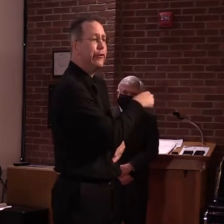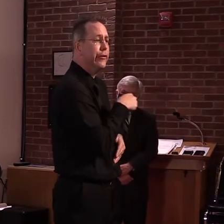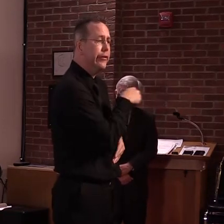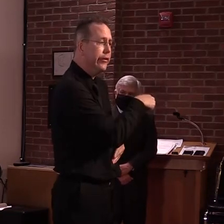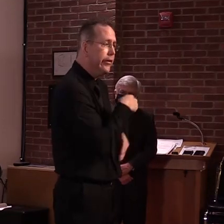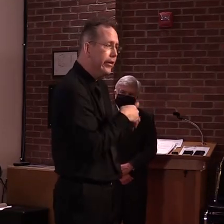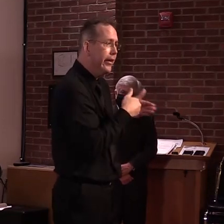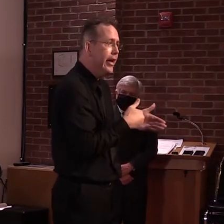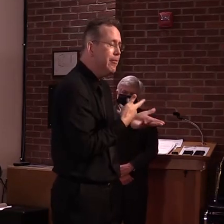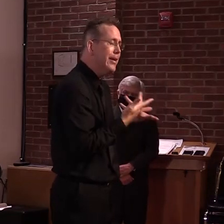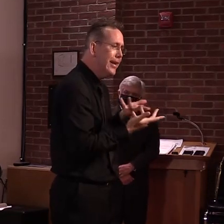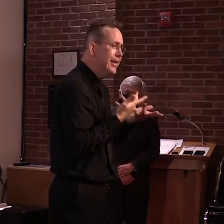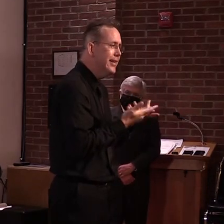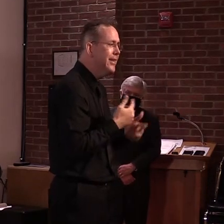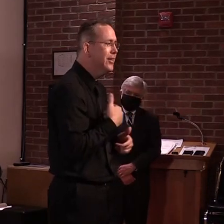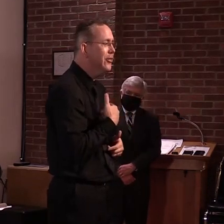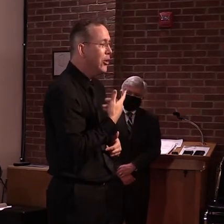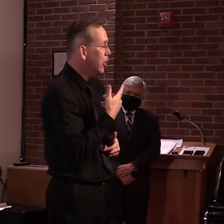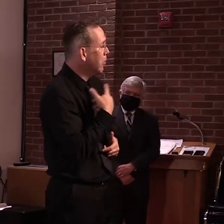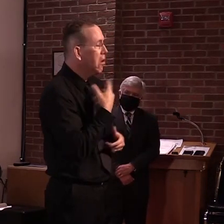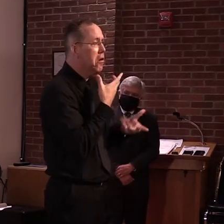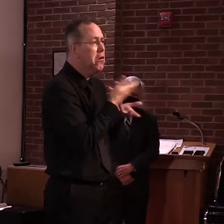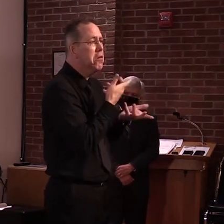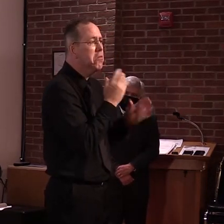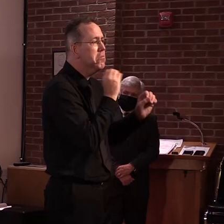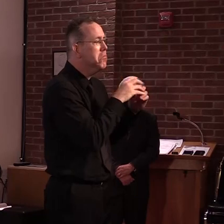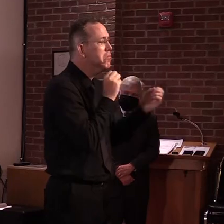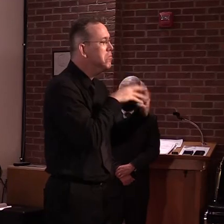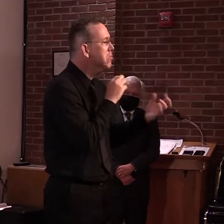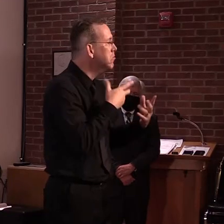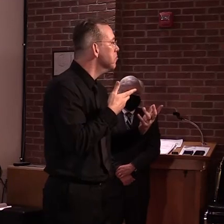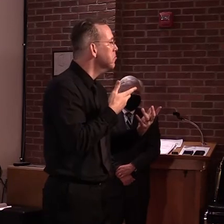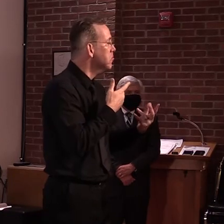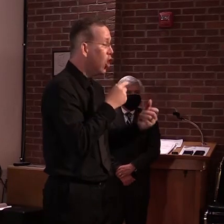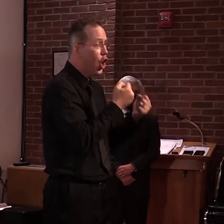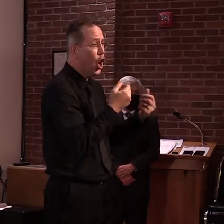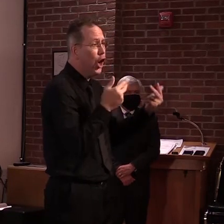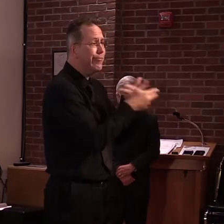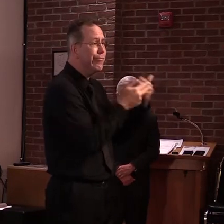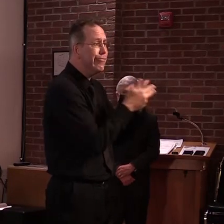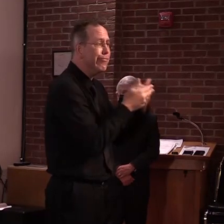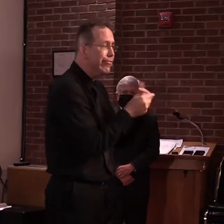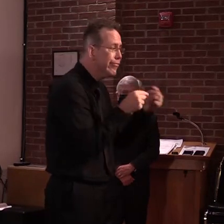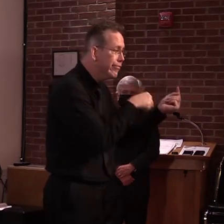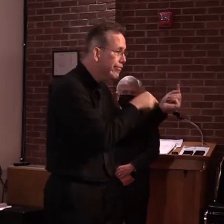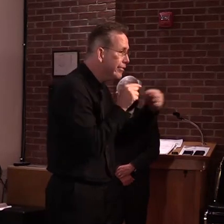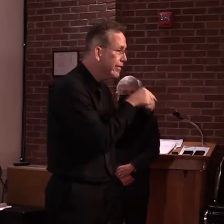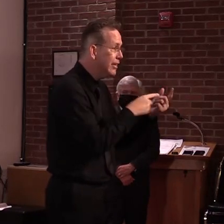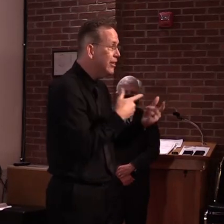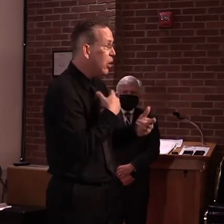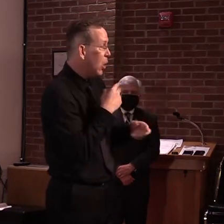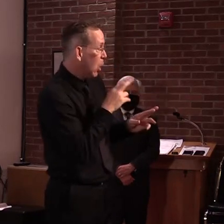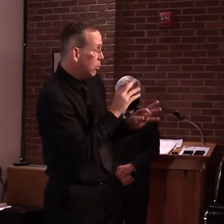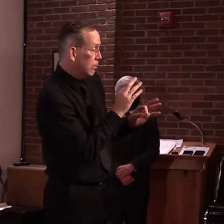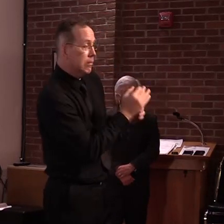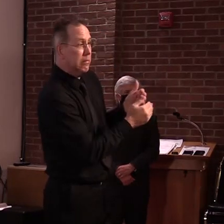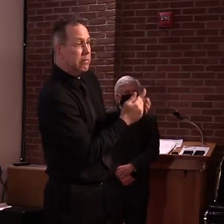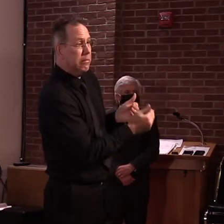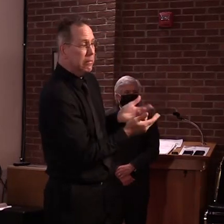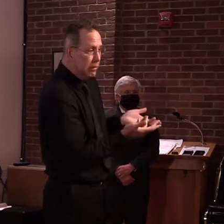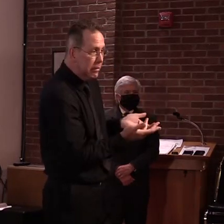people going back and forth. And I hope he's right. I hope he doesn't see an additional